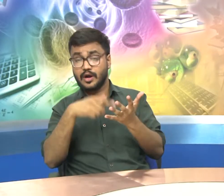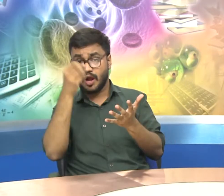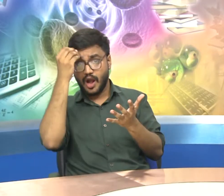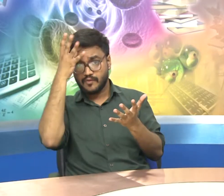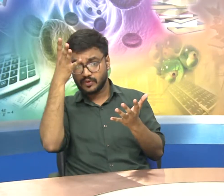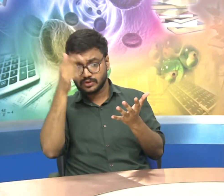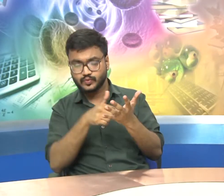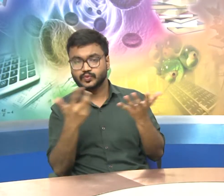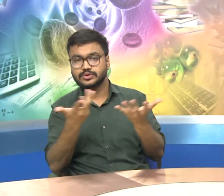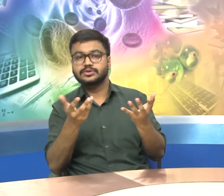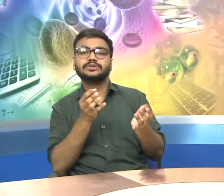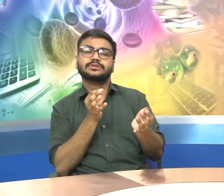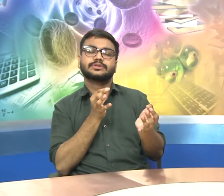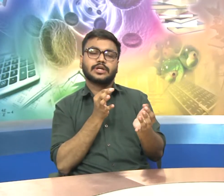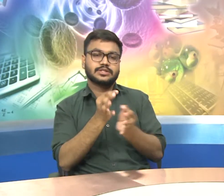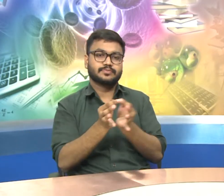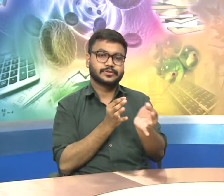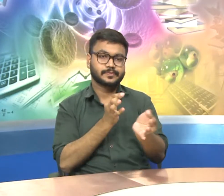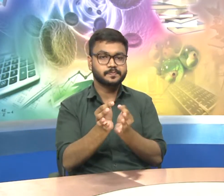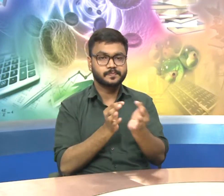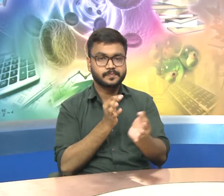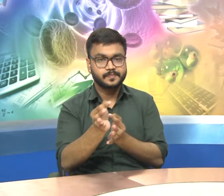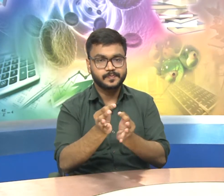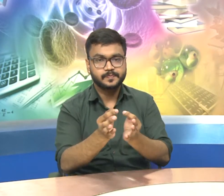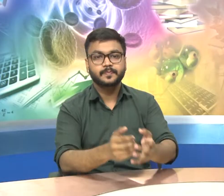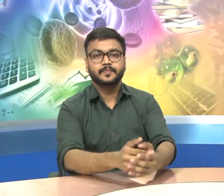aware of Darwin's major contribution,